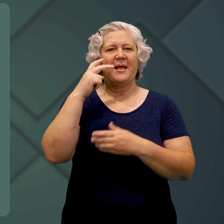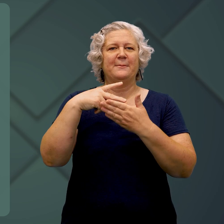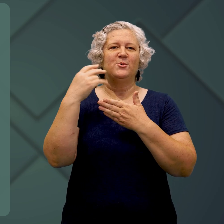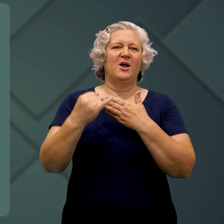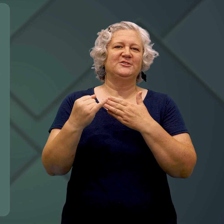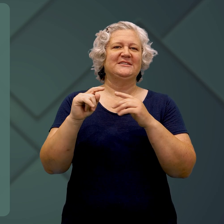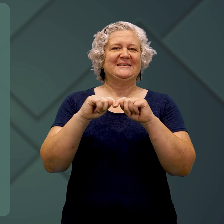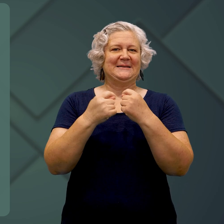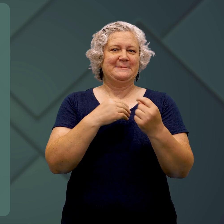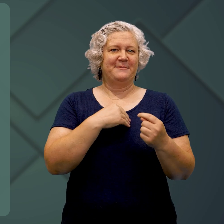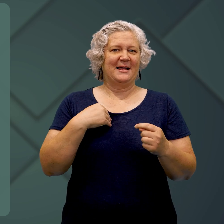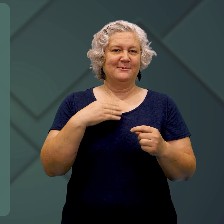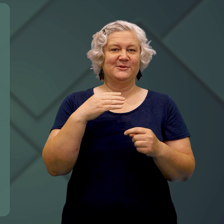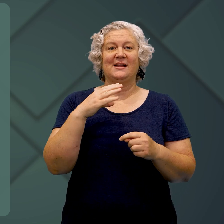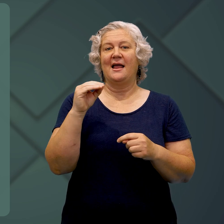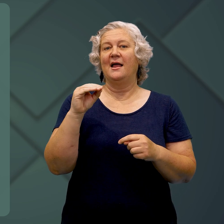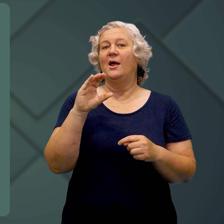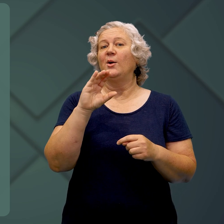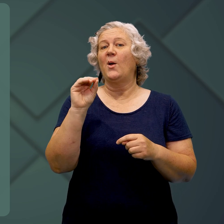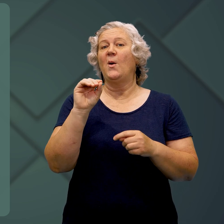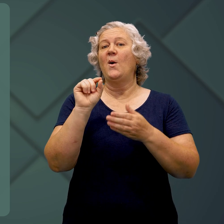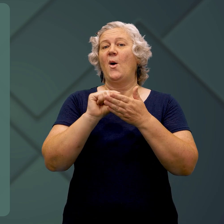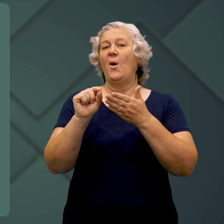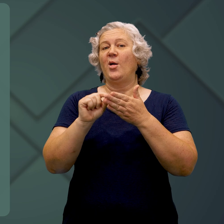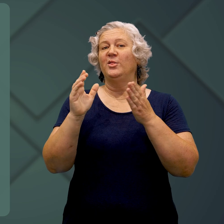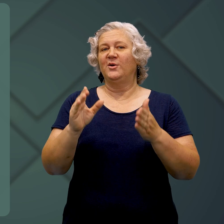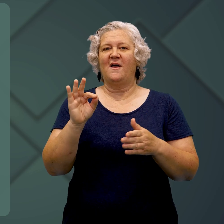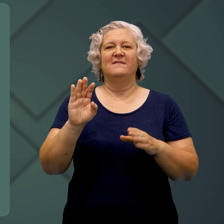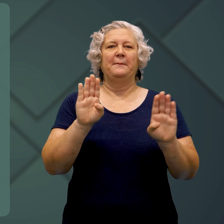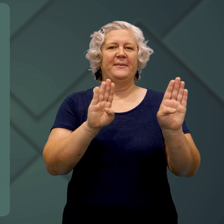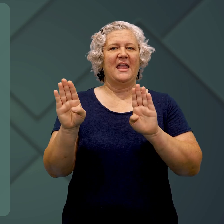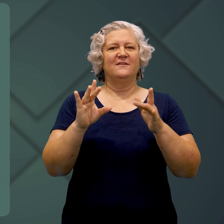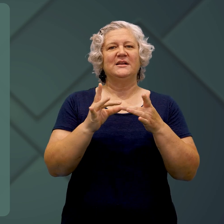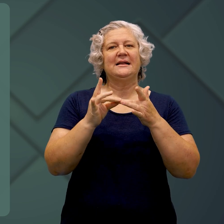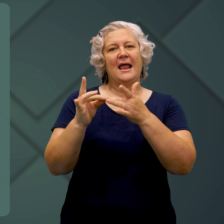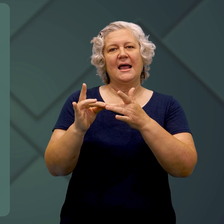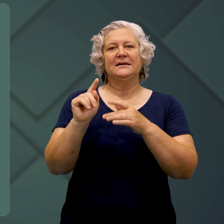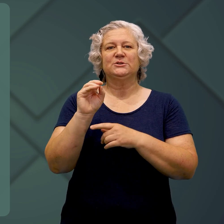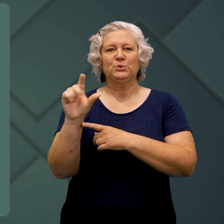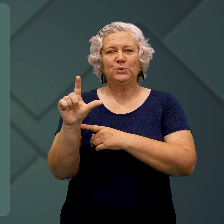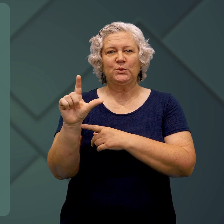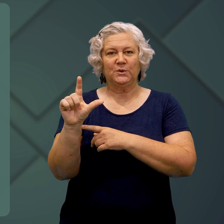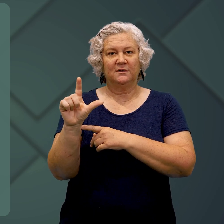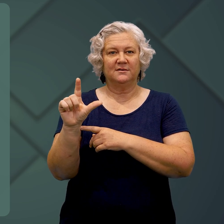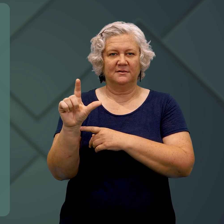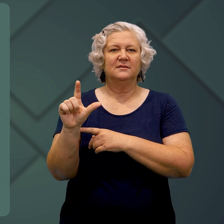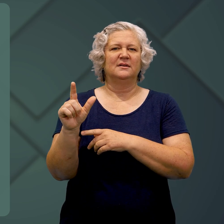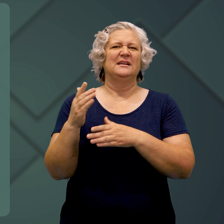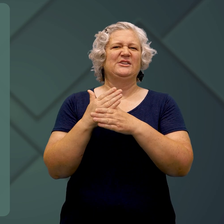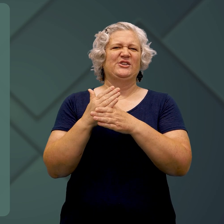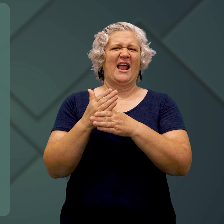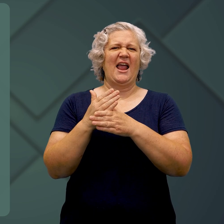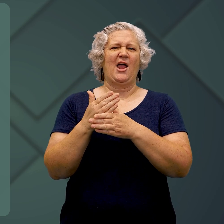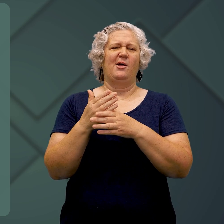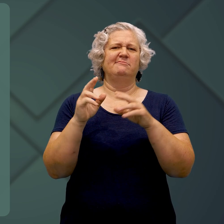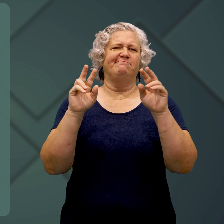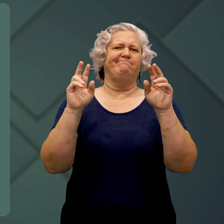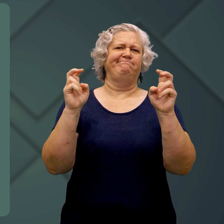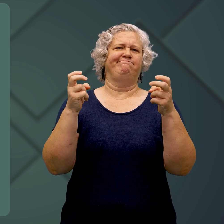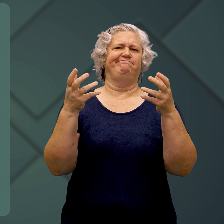team members and a co-author of the behavior guidance tool, he shared the following